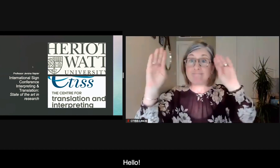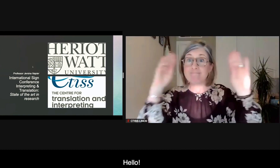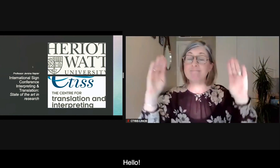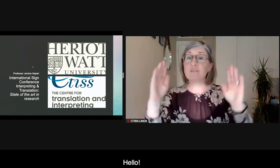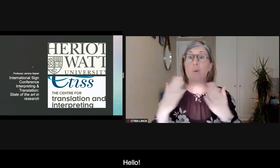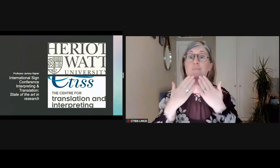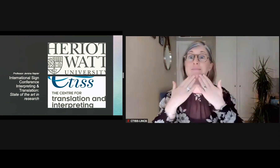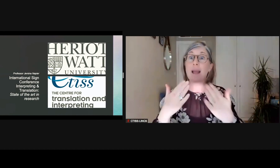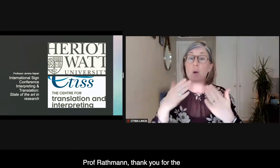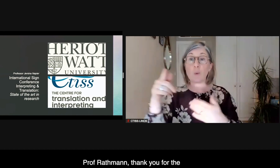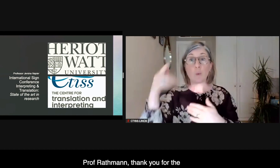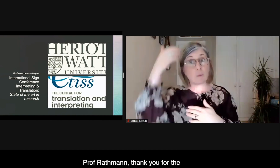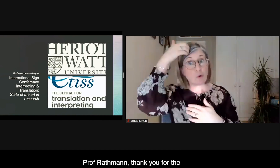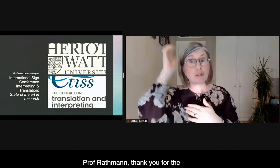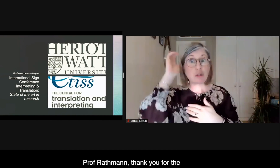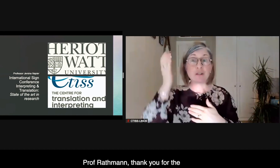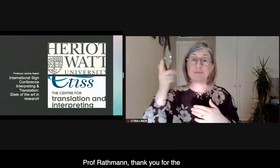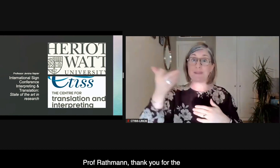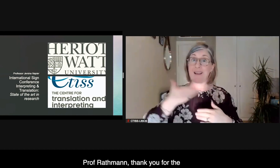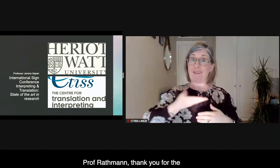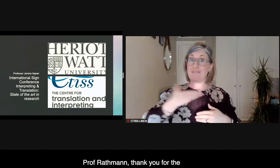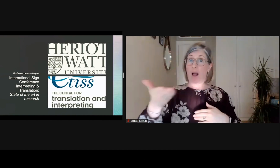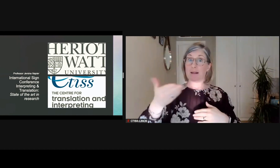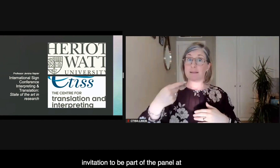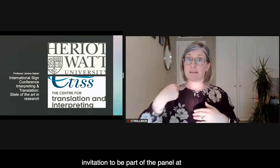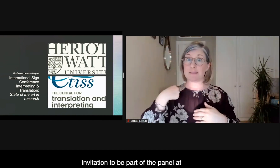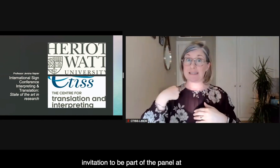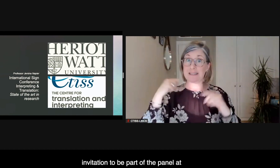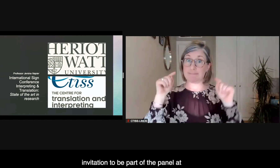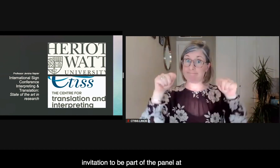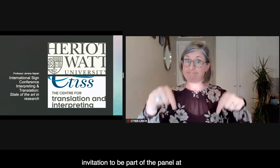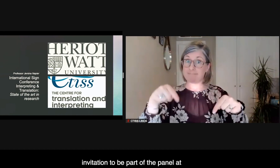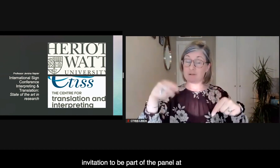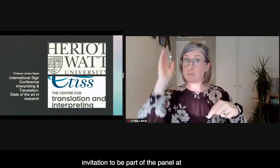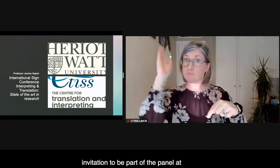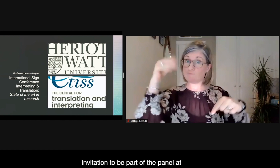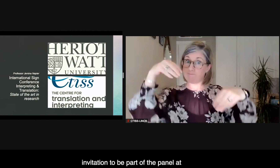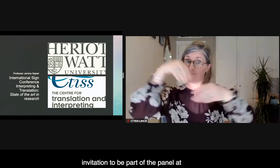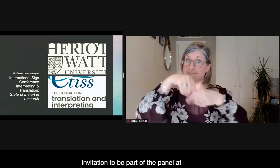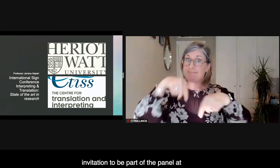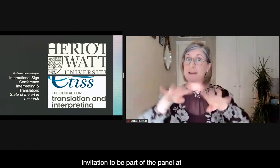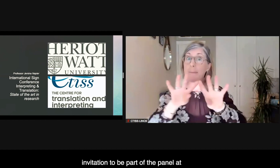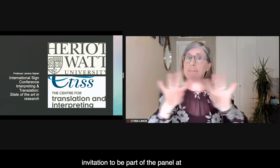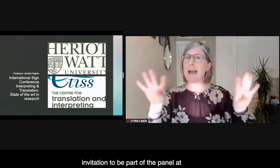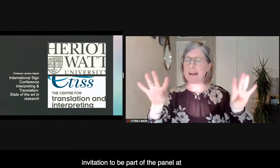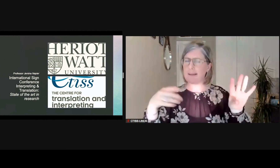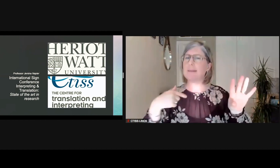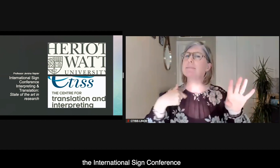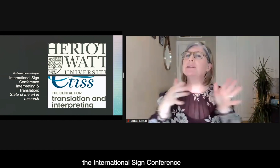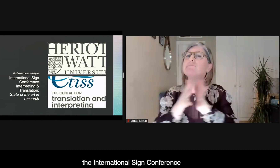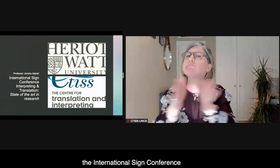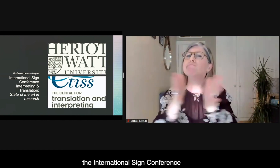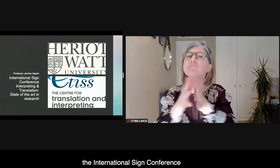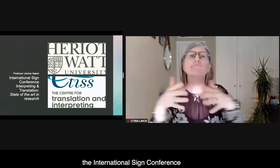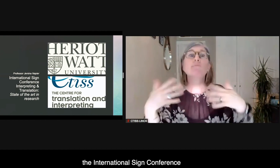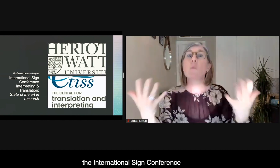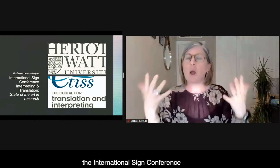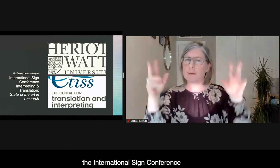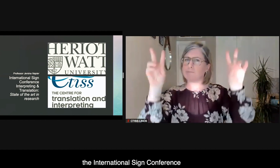Hello. Professor Rothman, thank you for the invitation to be part of the panel at the International Sign Conference,